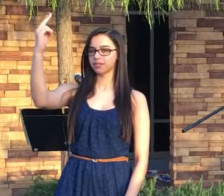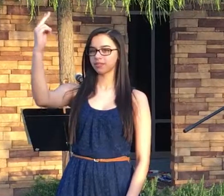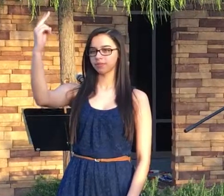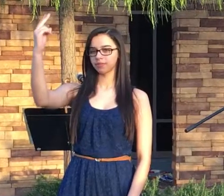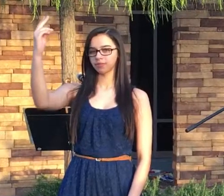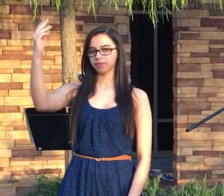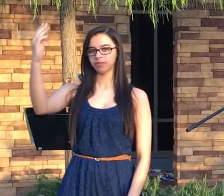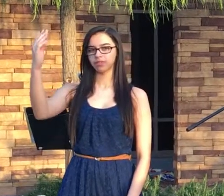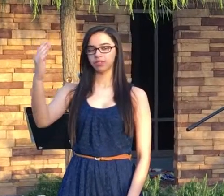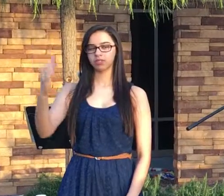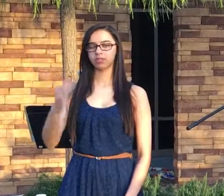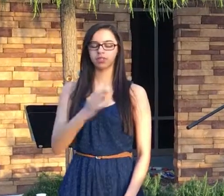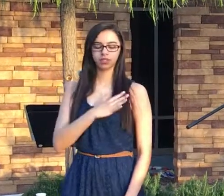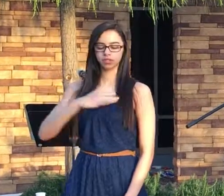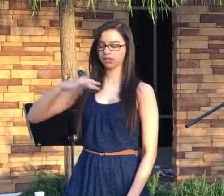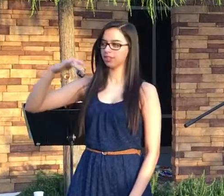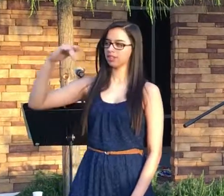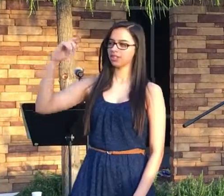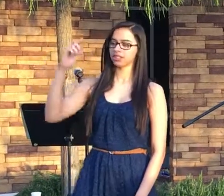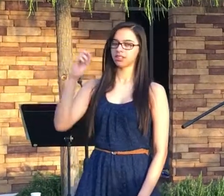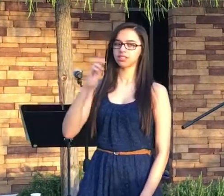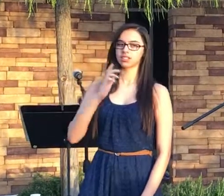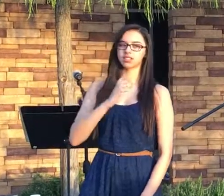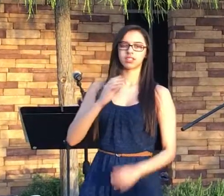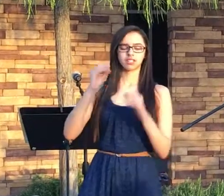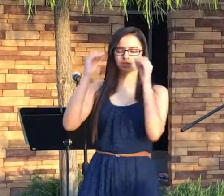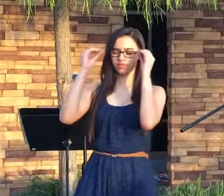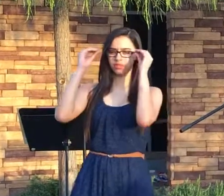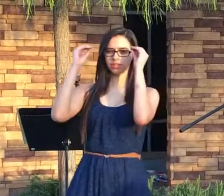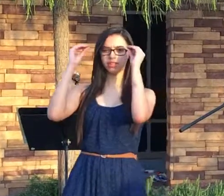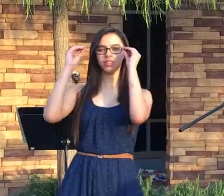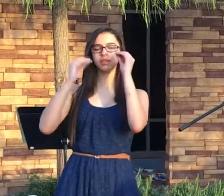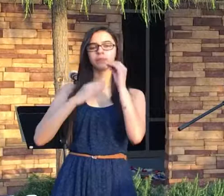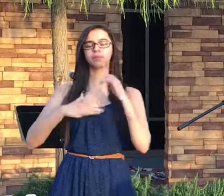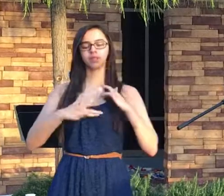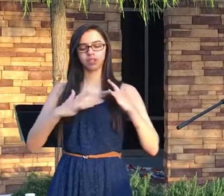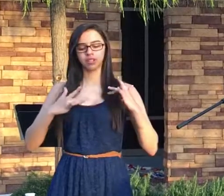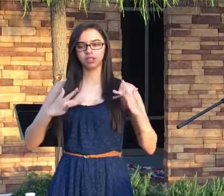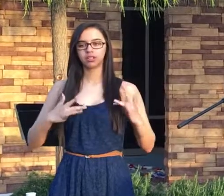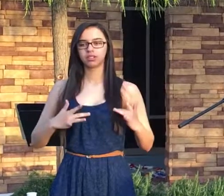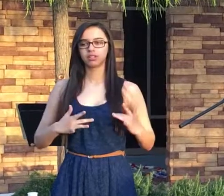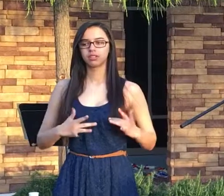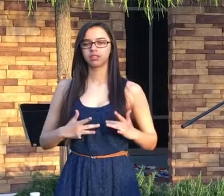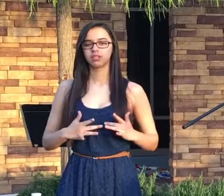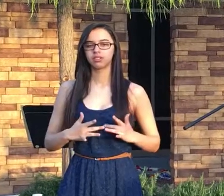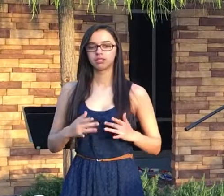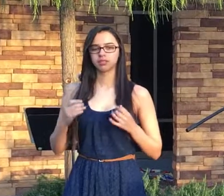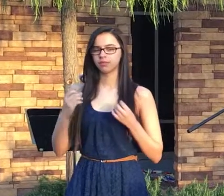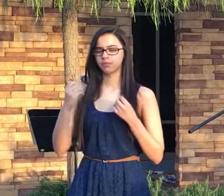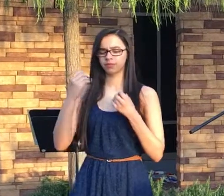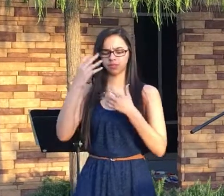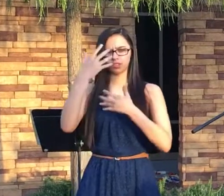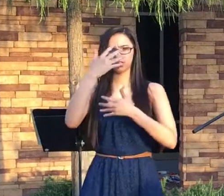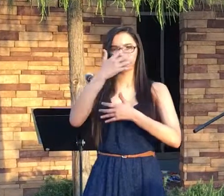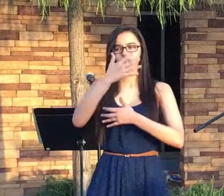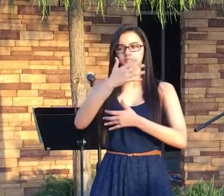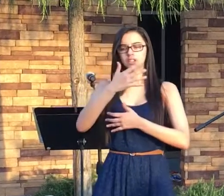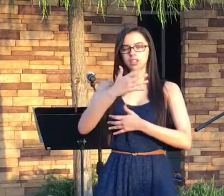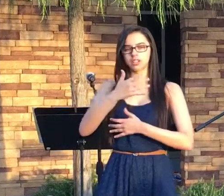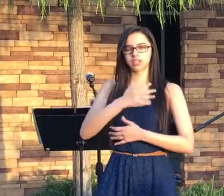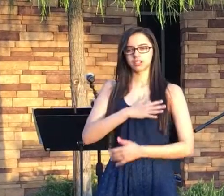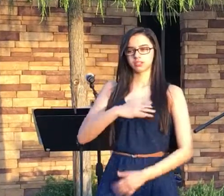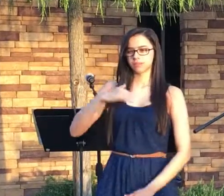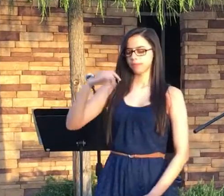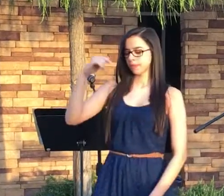T'was grace that taught my heart to fear,